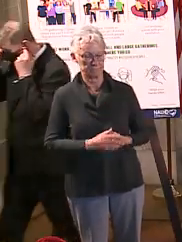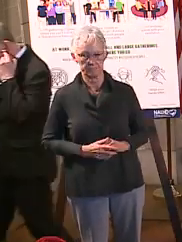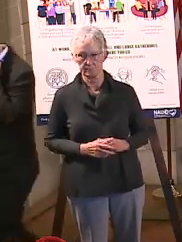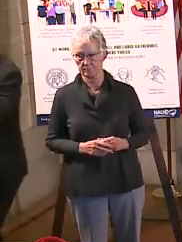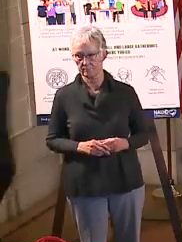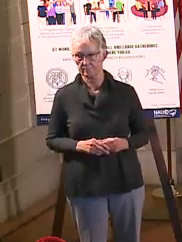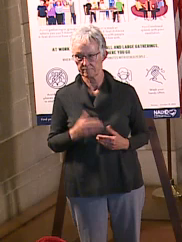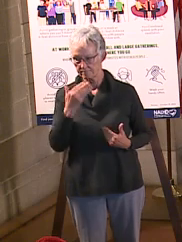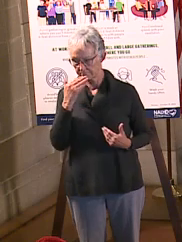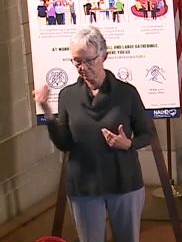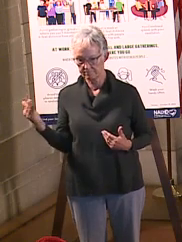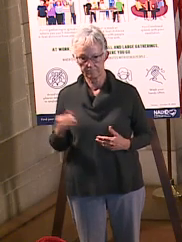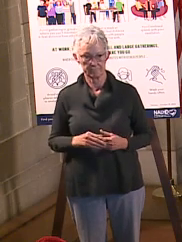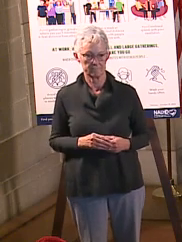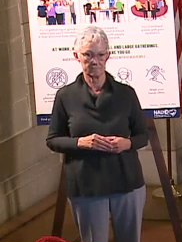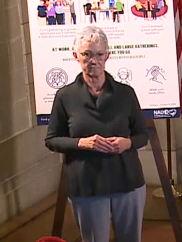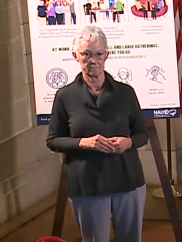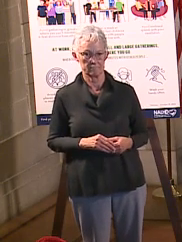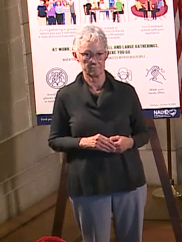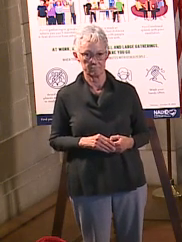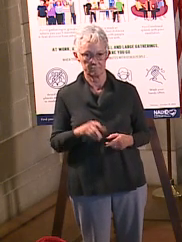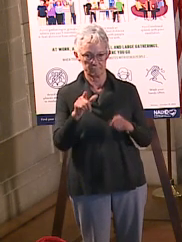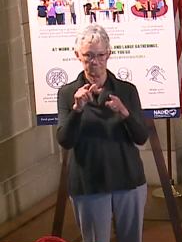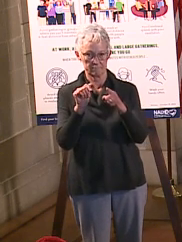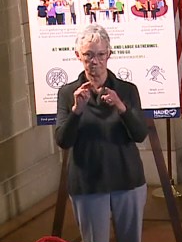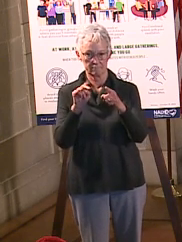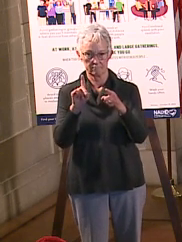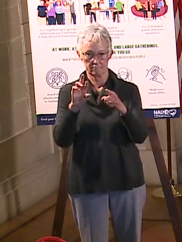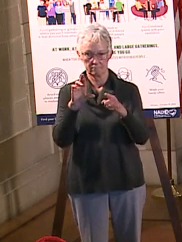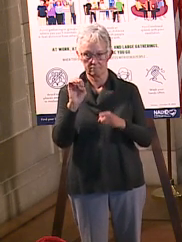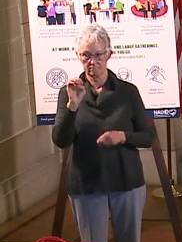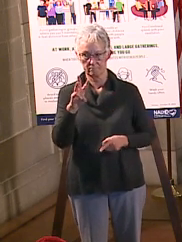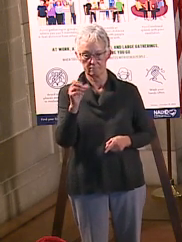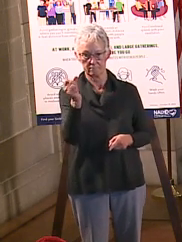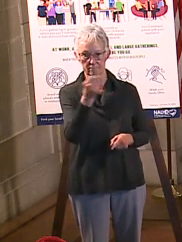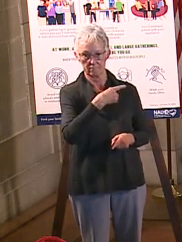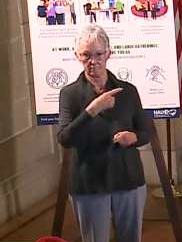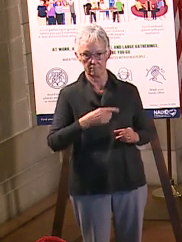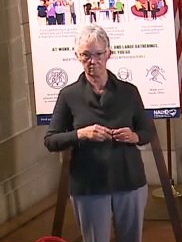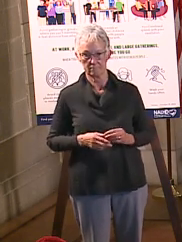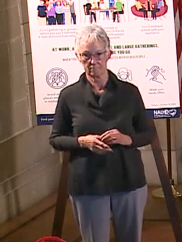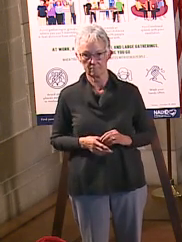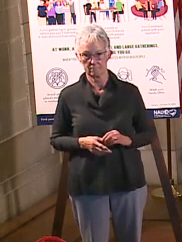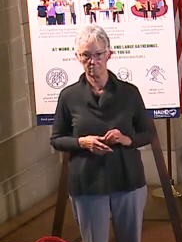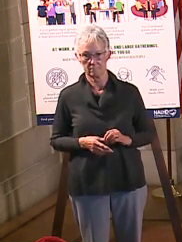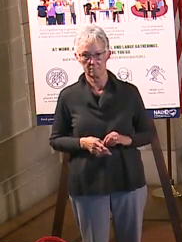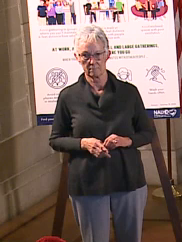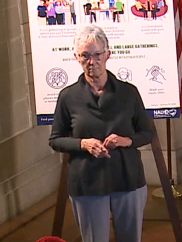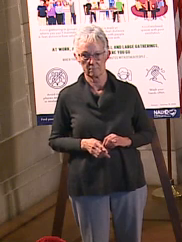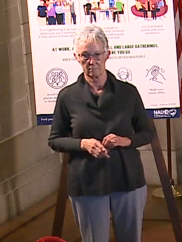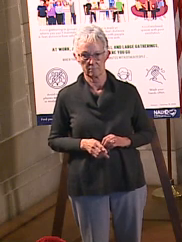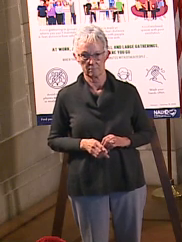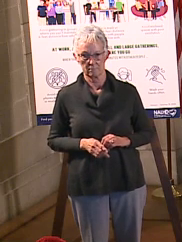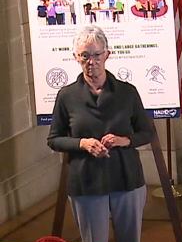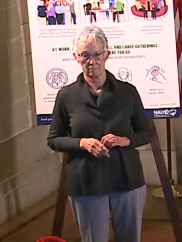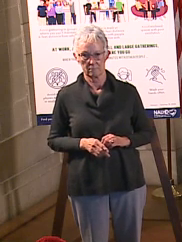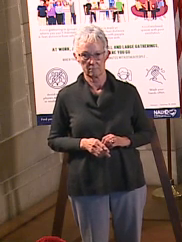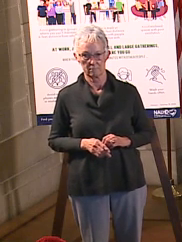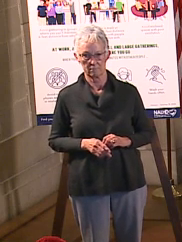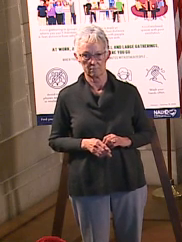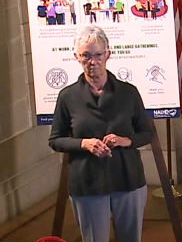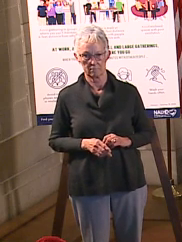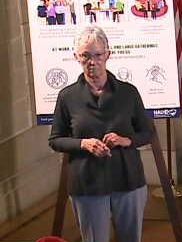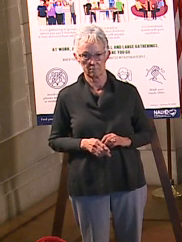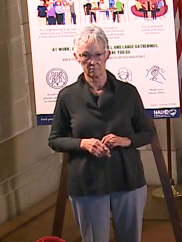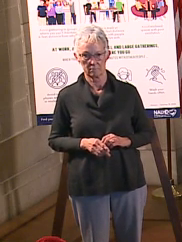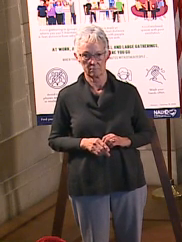Thank you, President Carter. Andrew. There appears to be a new push, a petition drive